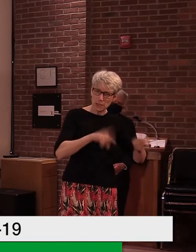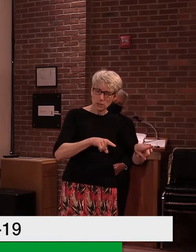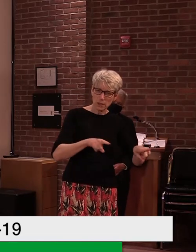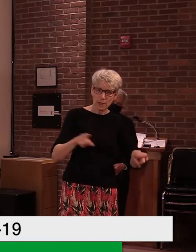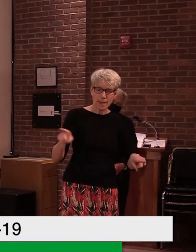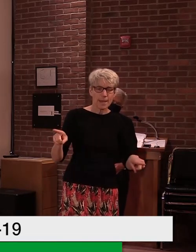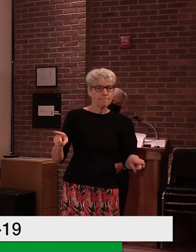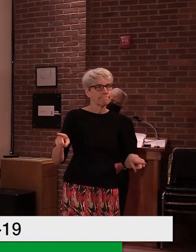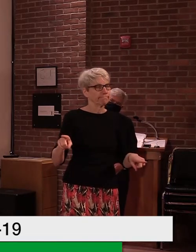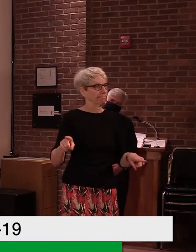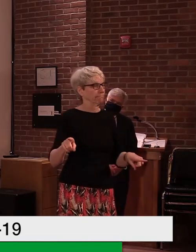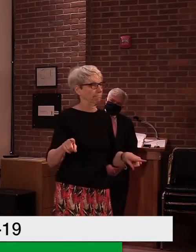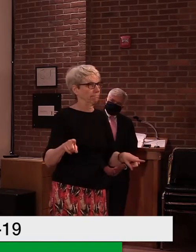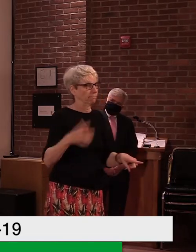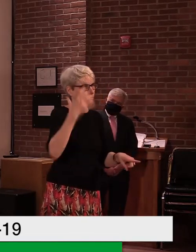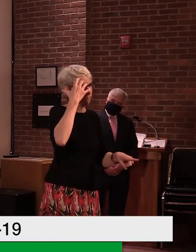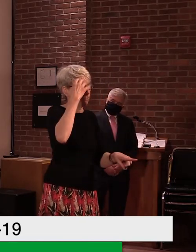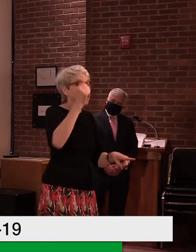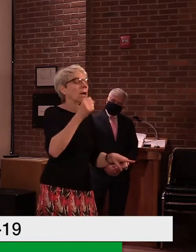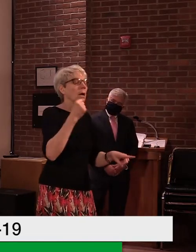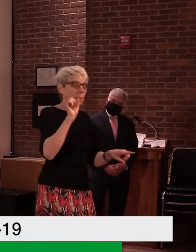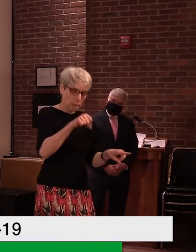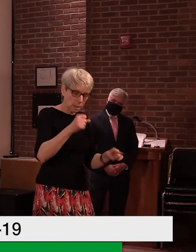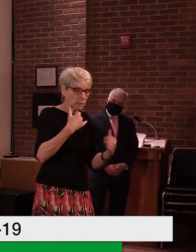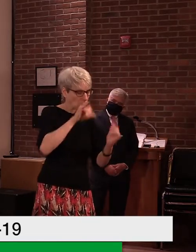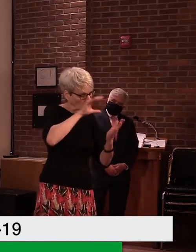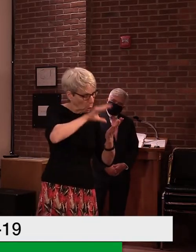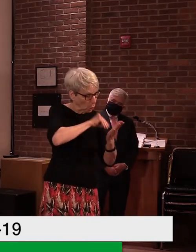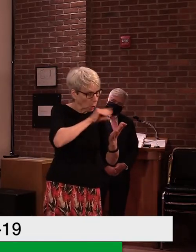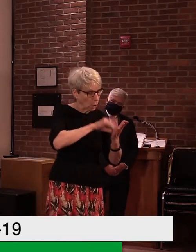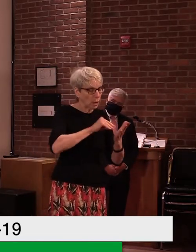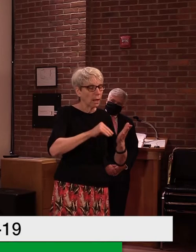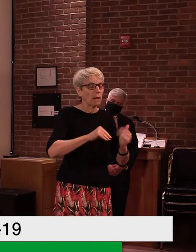I don't have that at the top of my head, but yes, we're learning more and more.